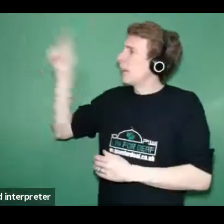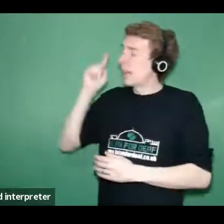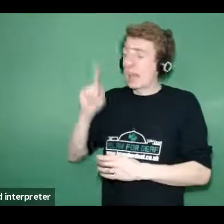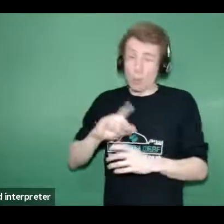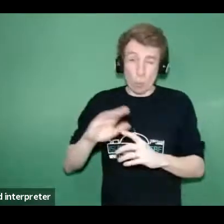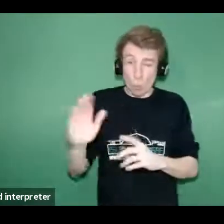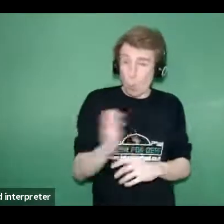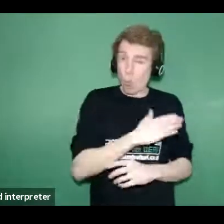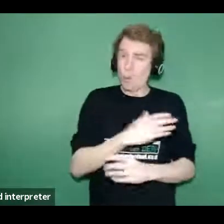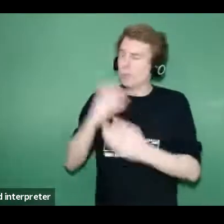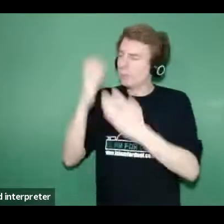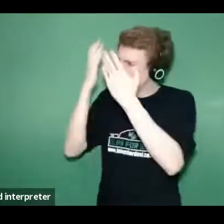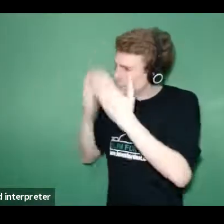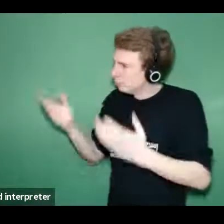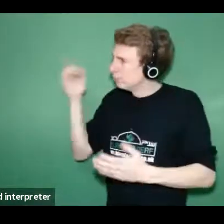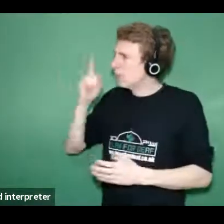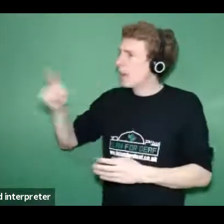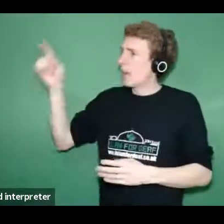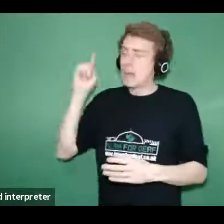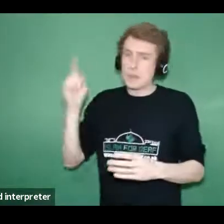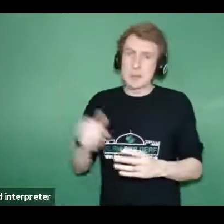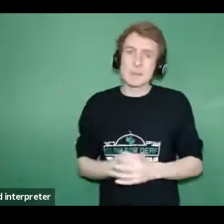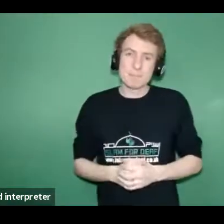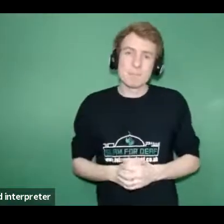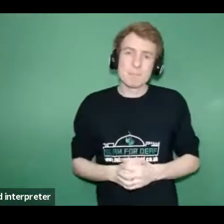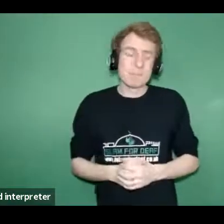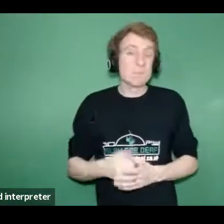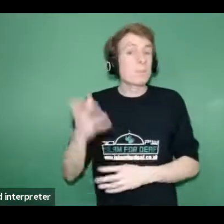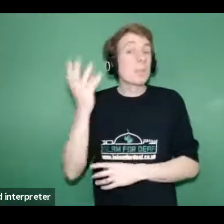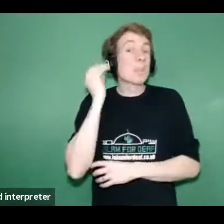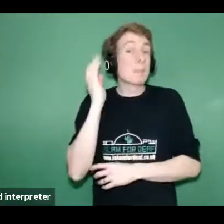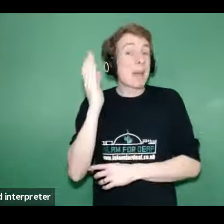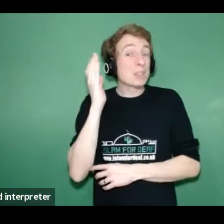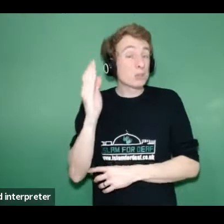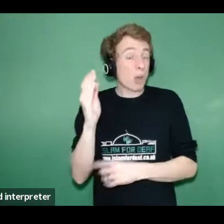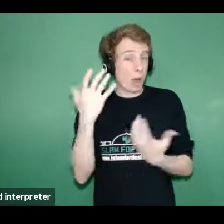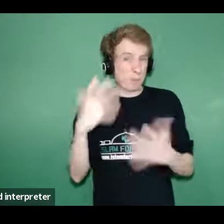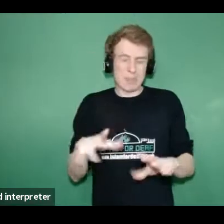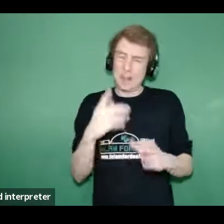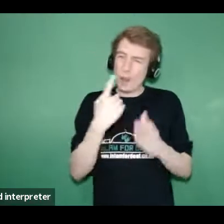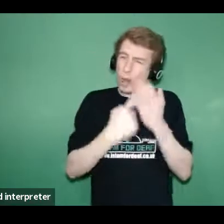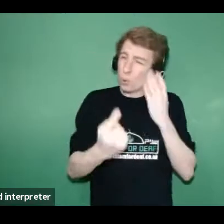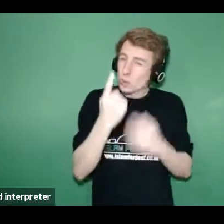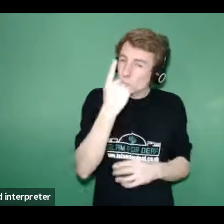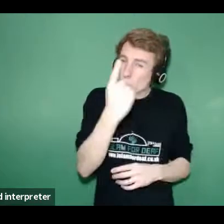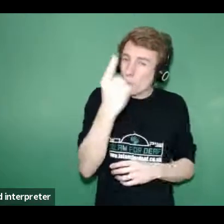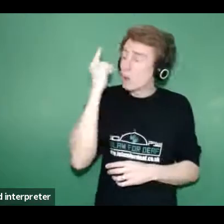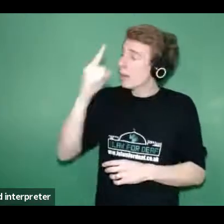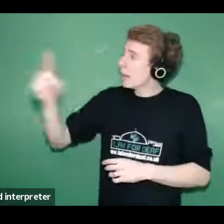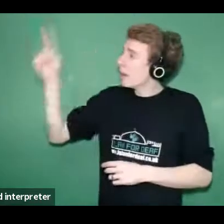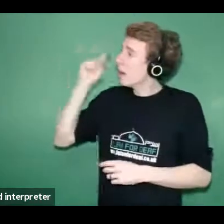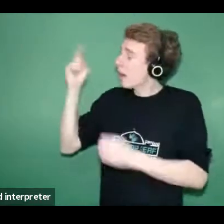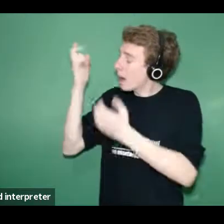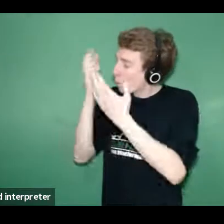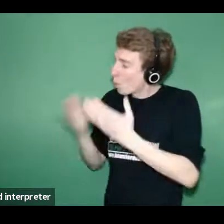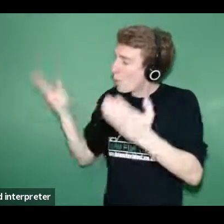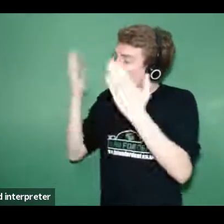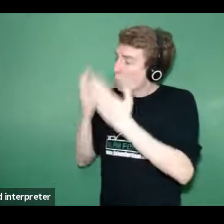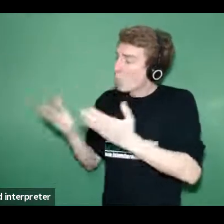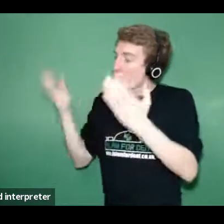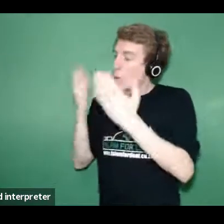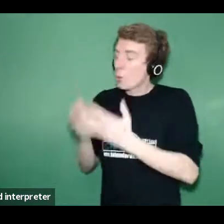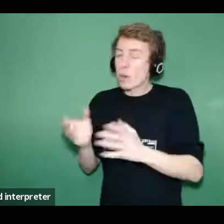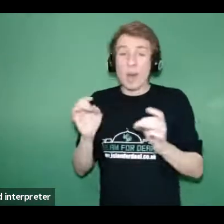they worshipped Allah alone, and they did not direct any form of worship to other than He. This was the faith of